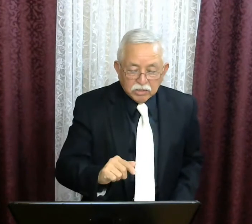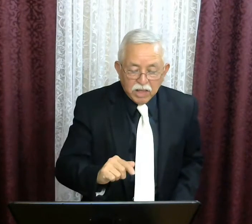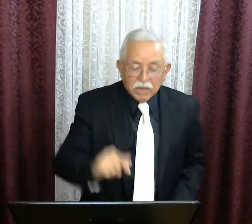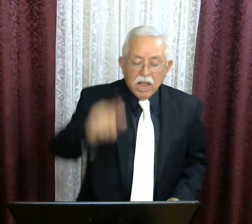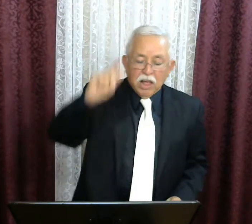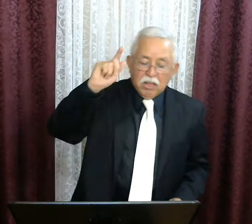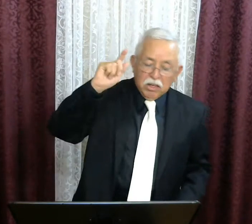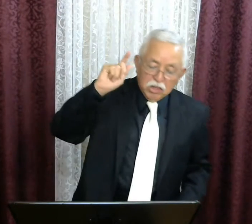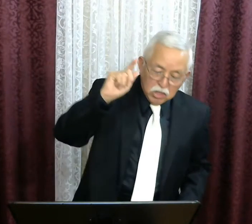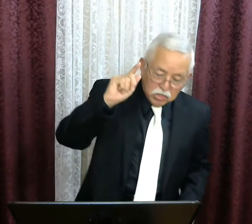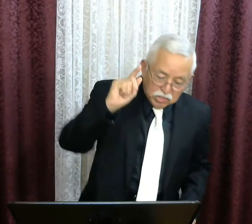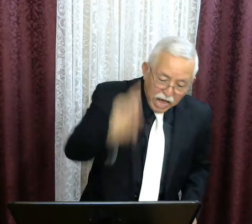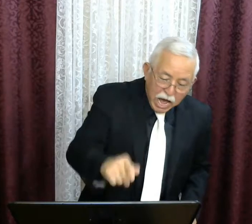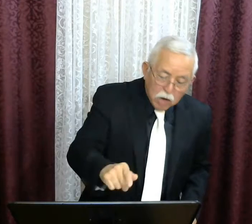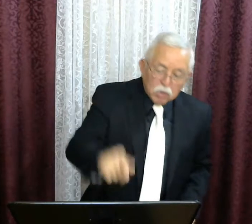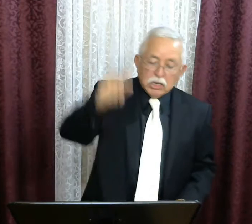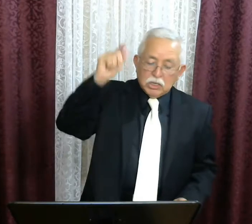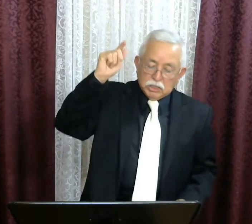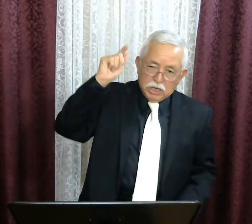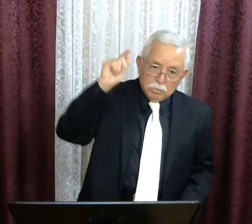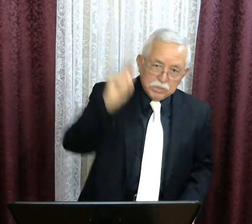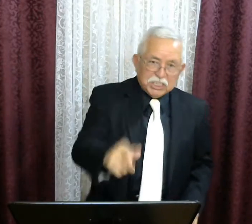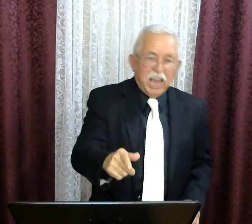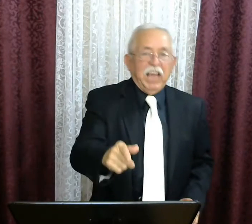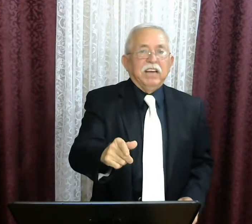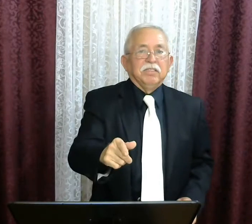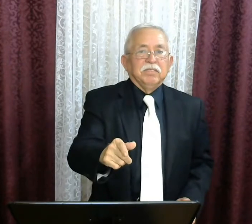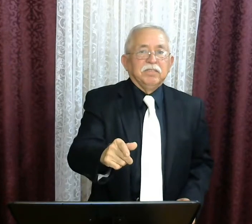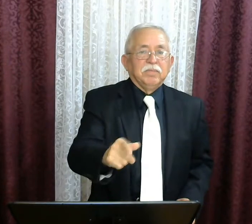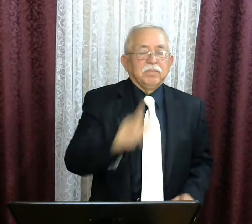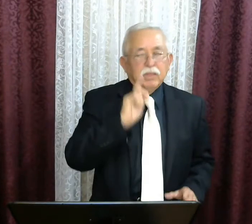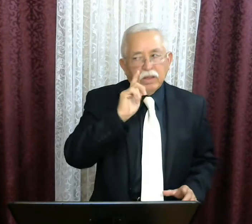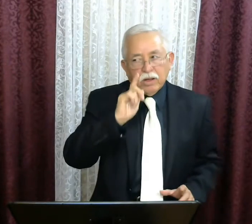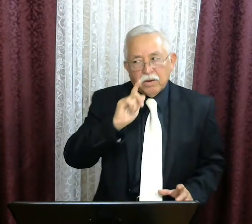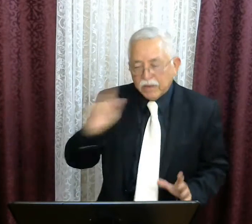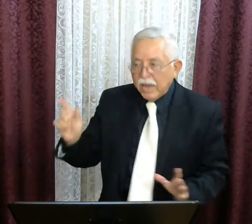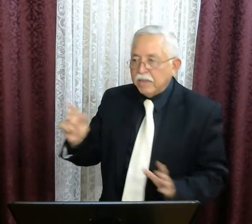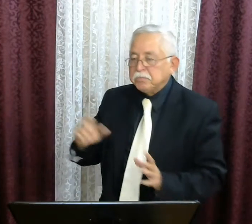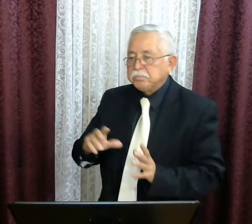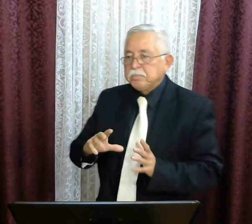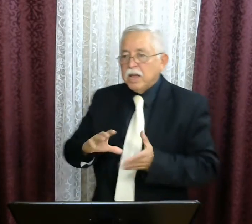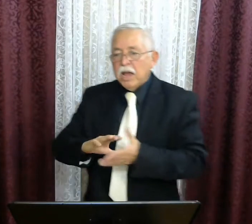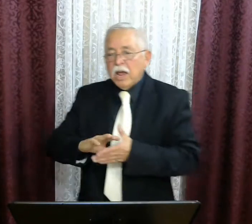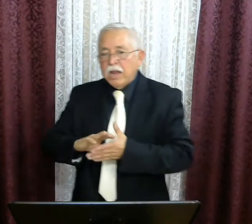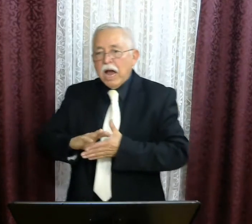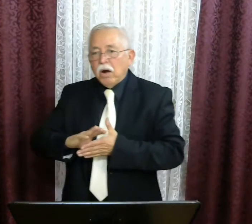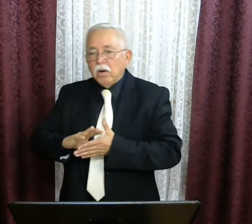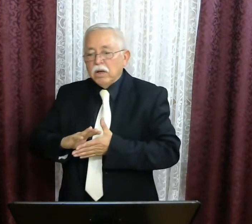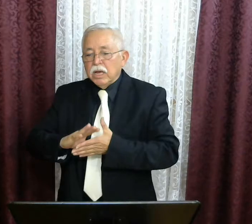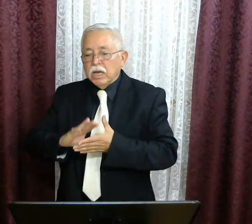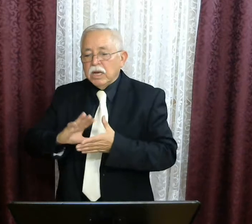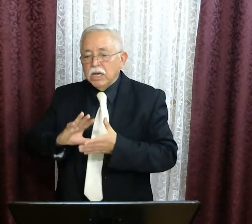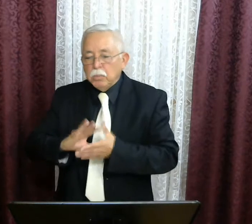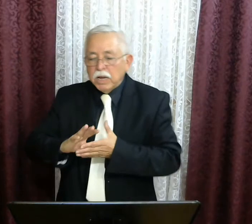dead, thou shalt be saved. Okay. Now, he blessed